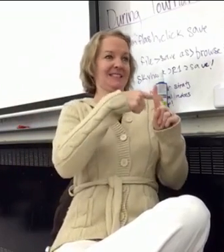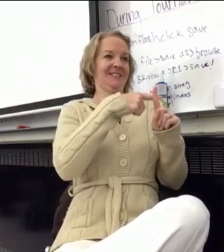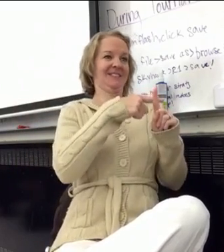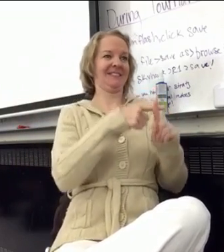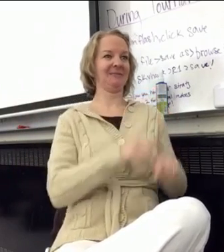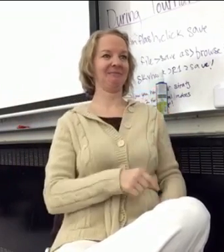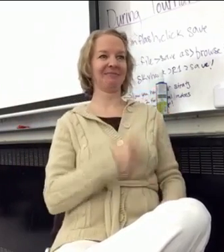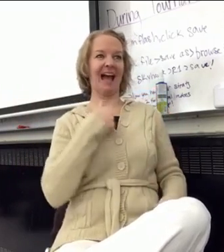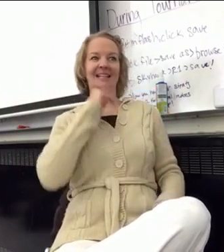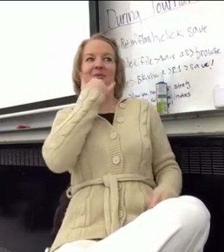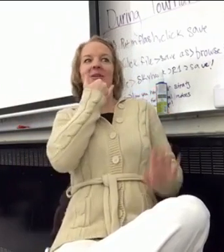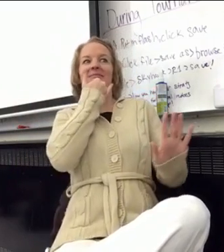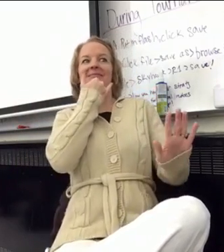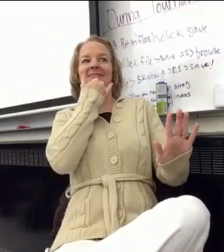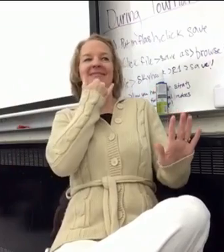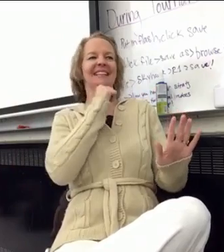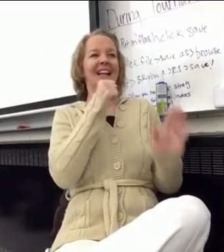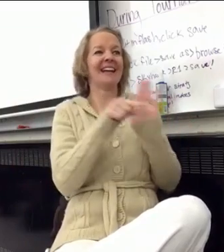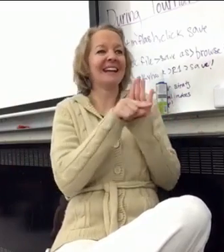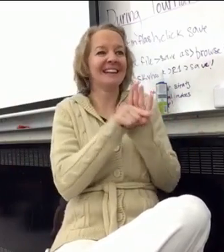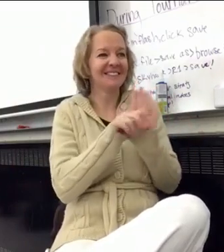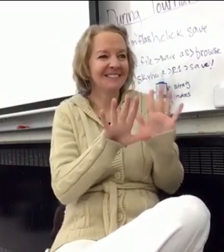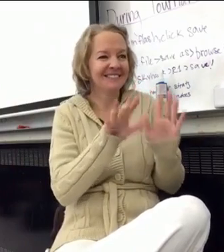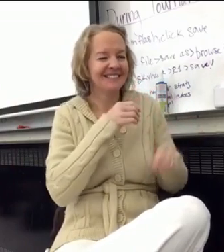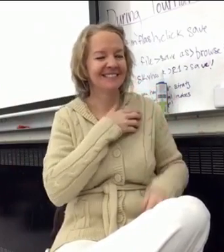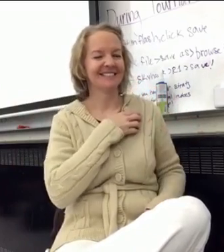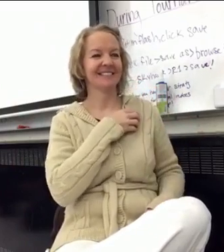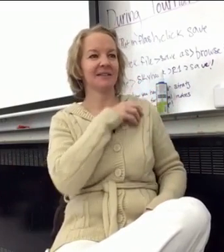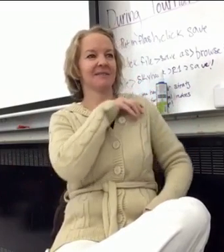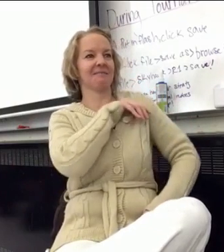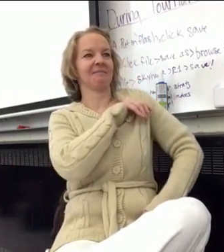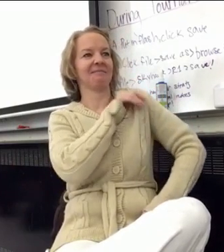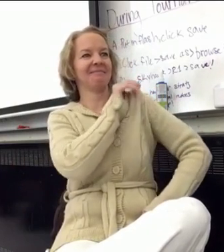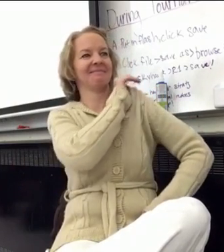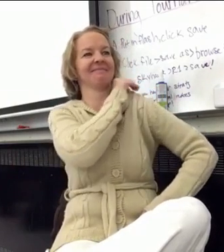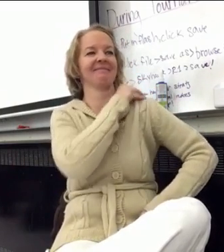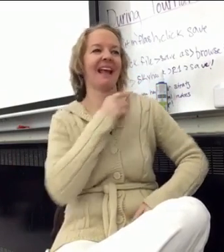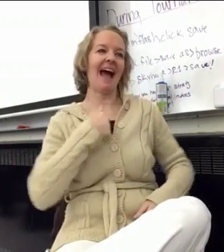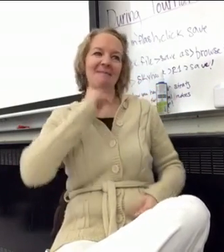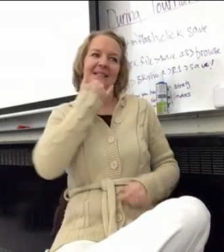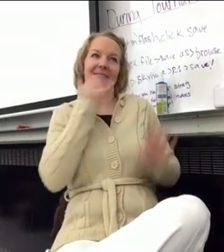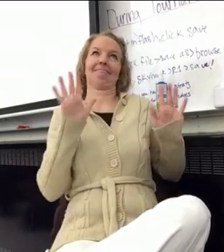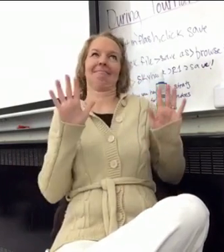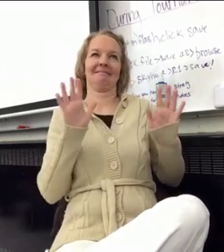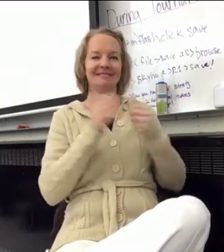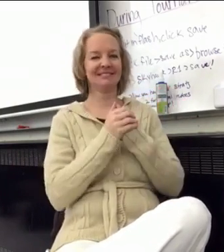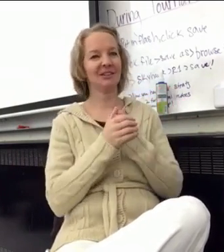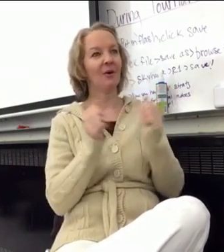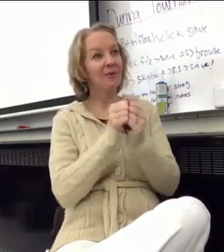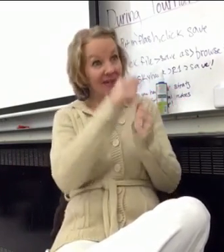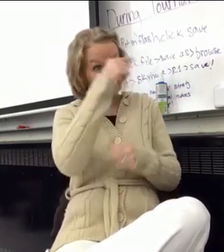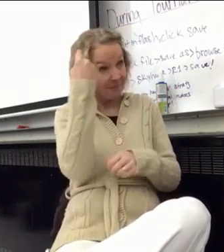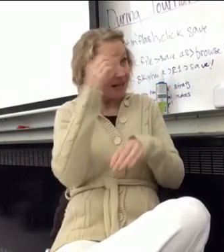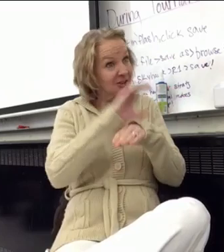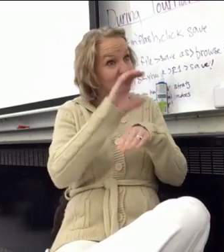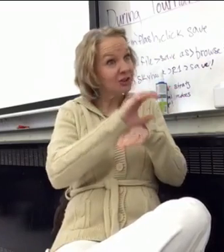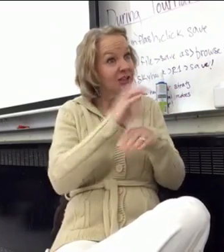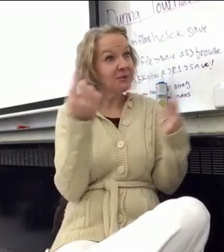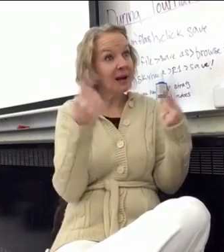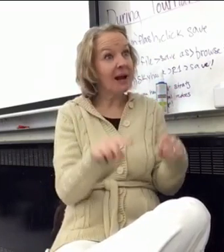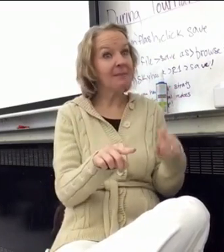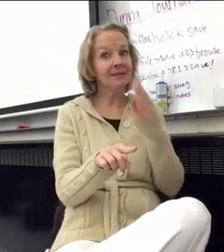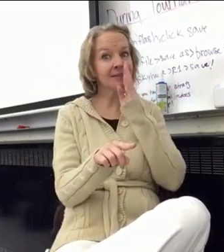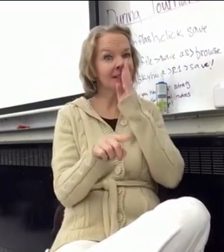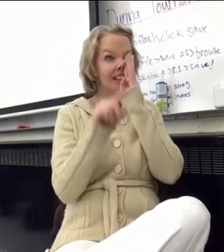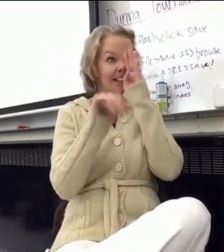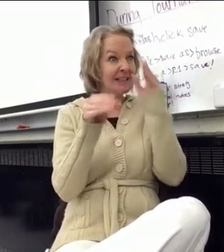I just screwed up. So it's not a negative. I messed up. Okay? But with the black churches, basically what happens, this is going to